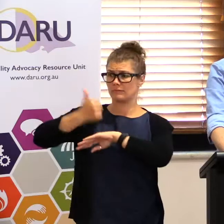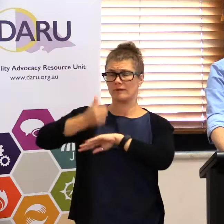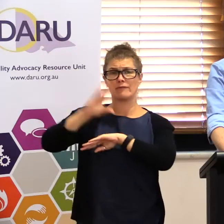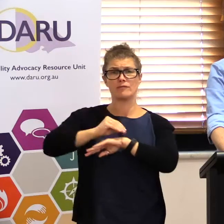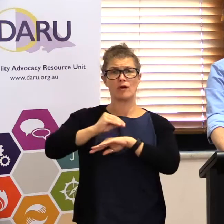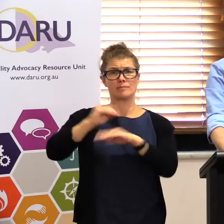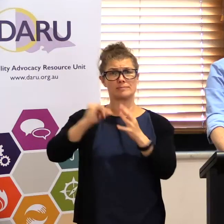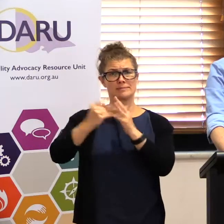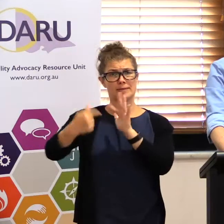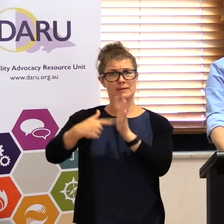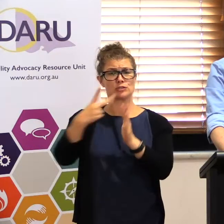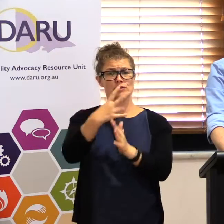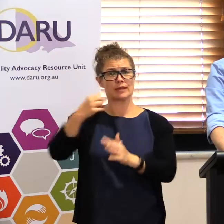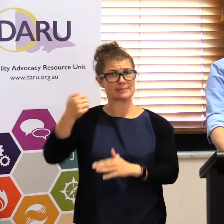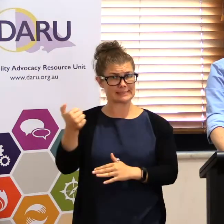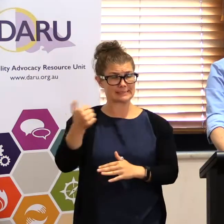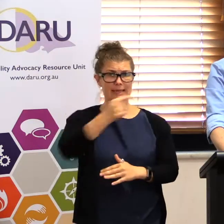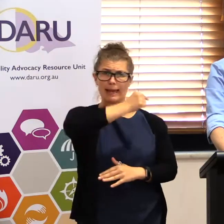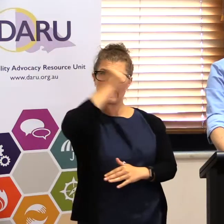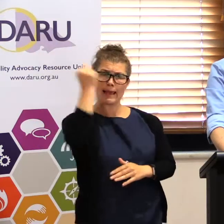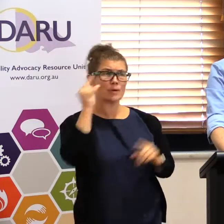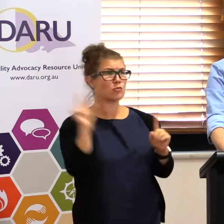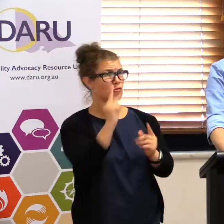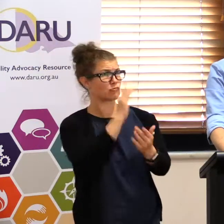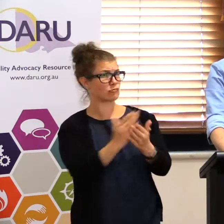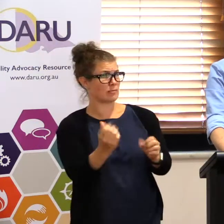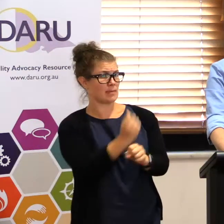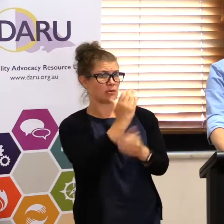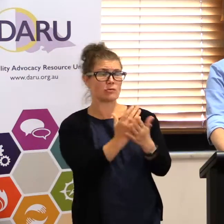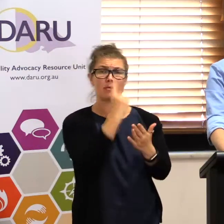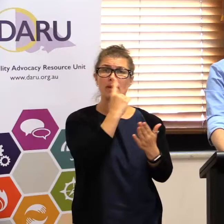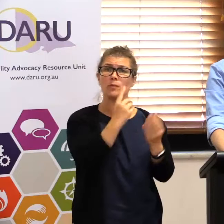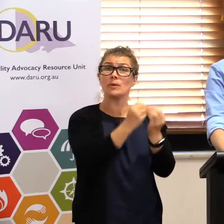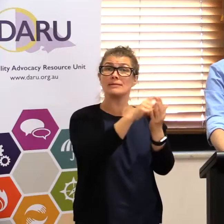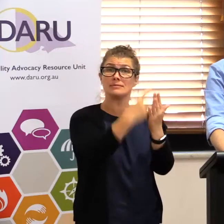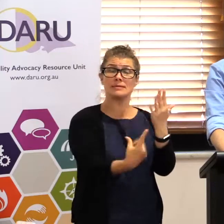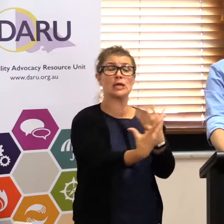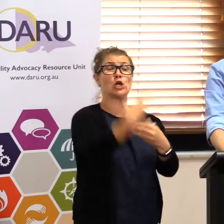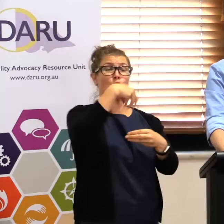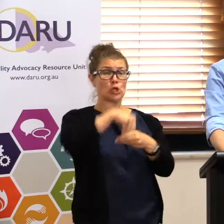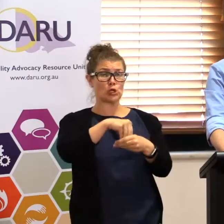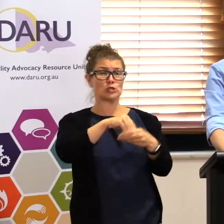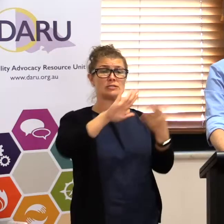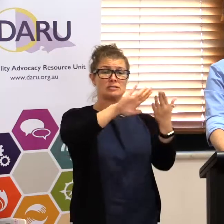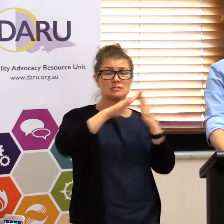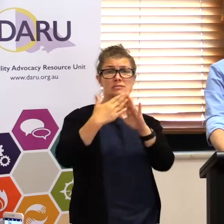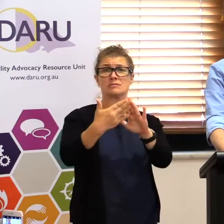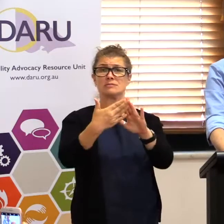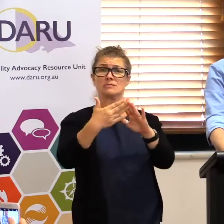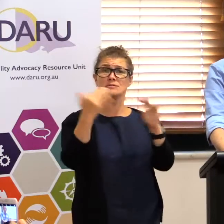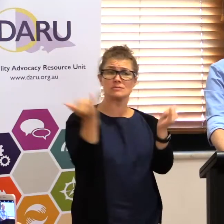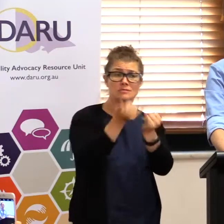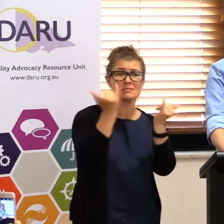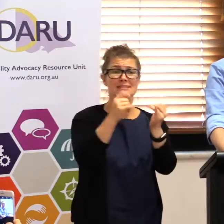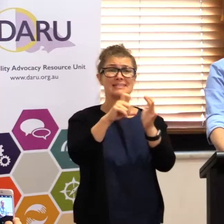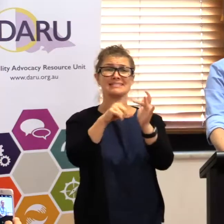to really make sure that people with disability are included in the social, civic and economic life of the community.